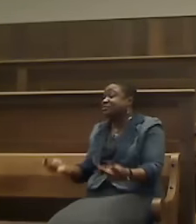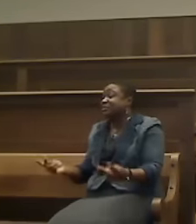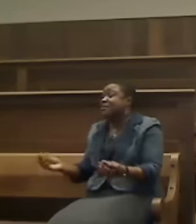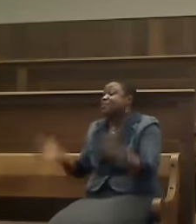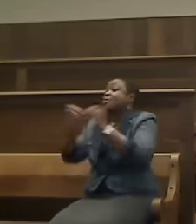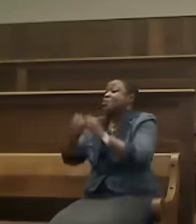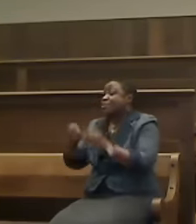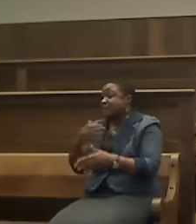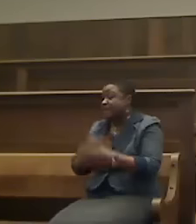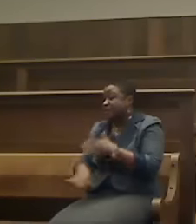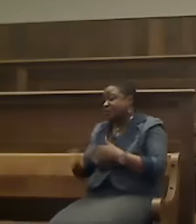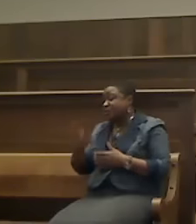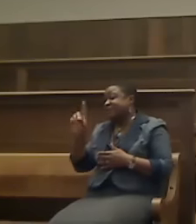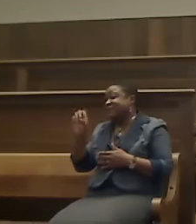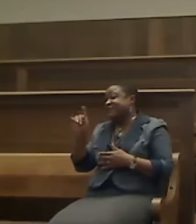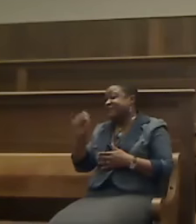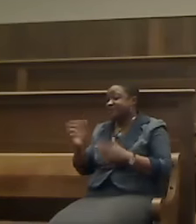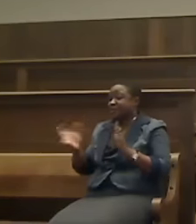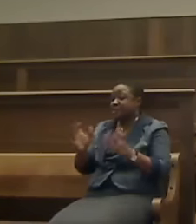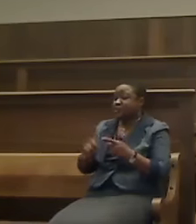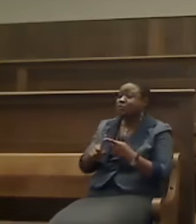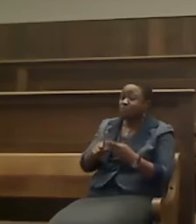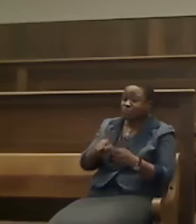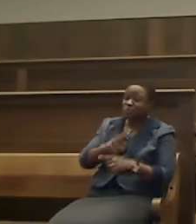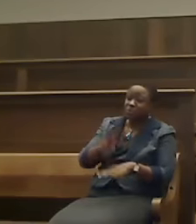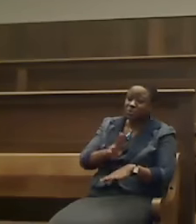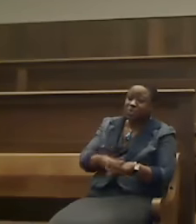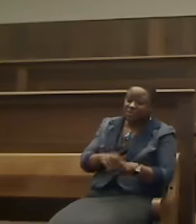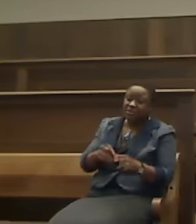defects compared to the norm, treating people right near.